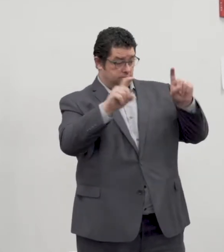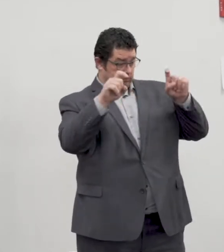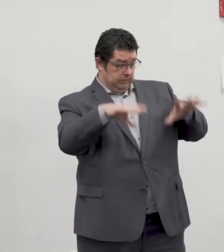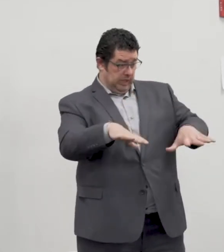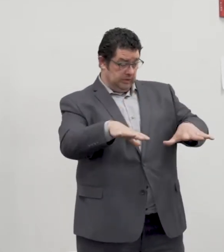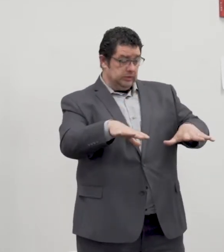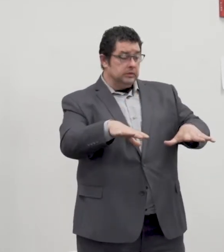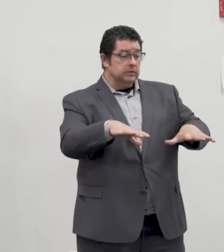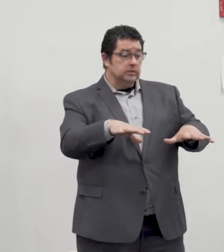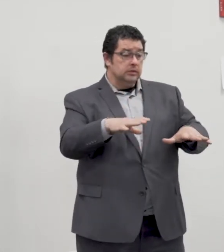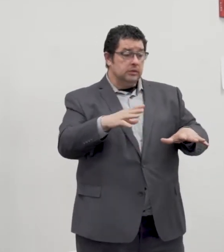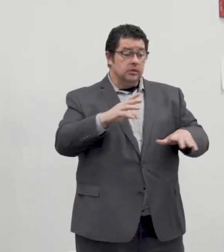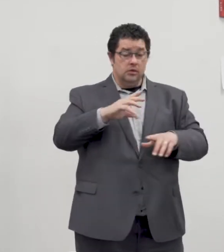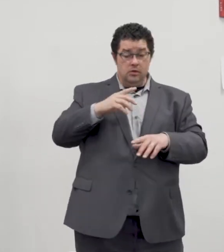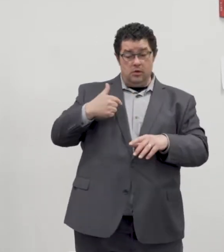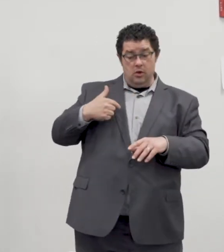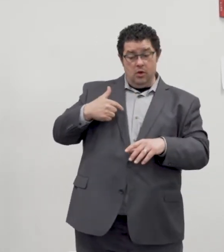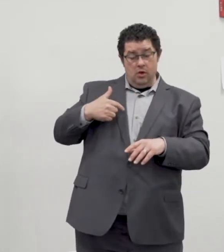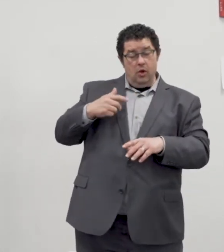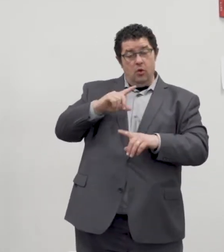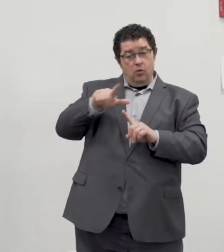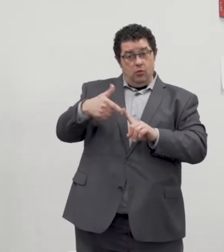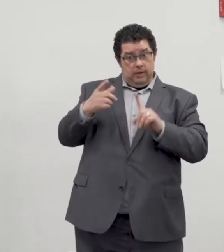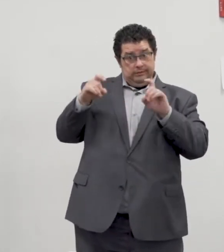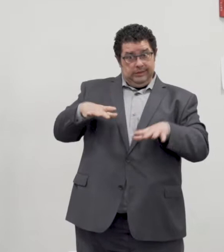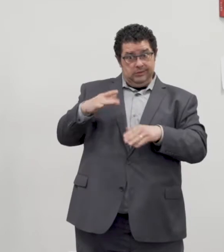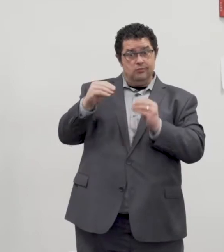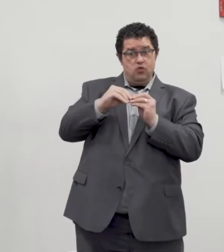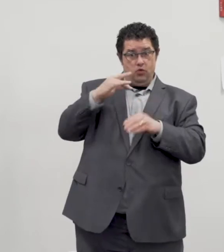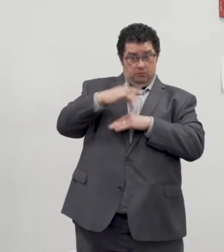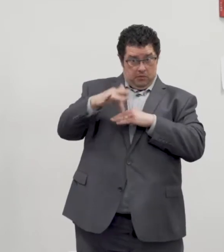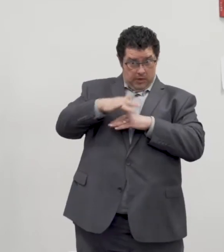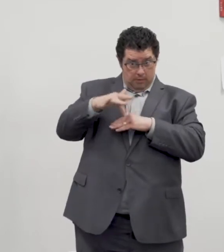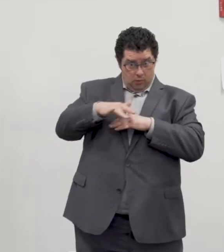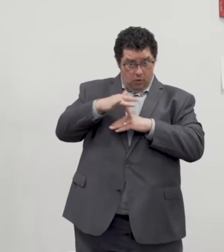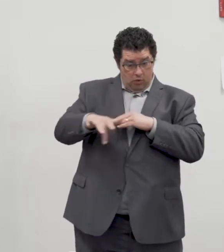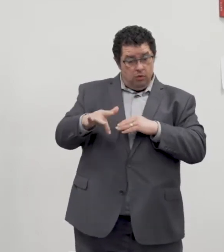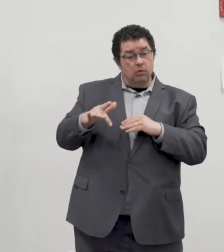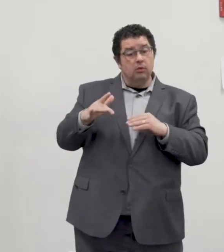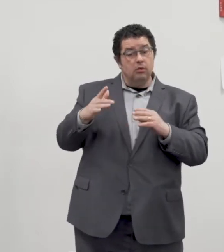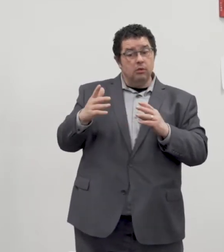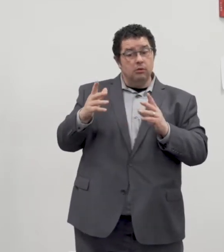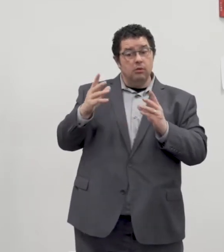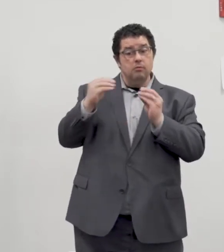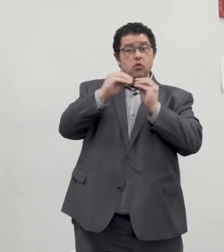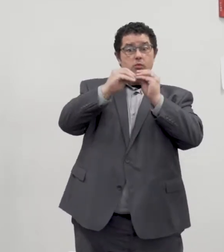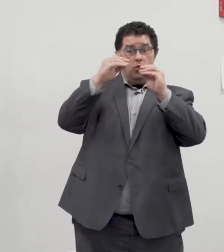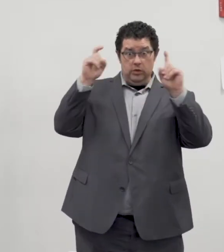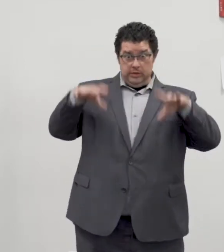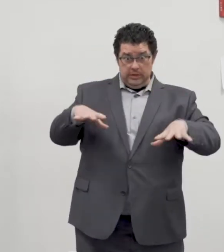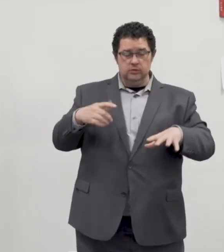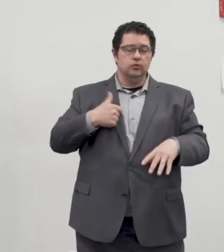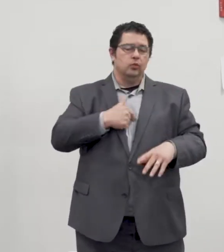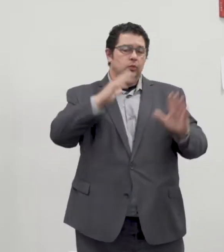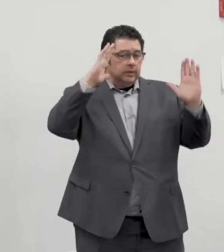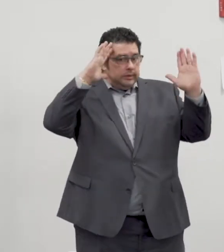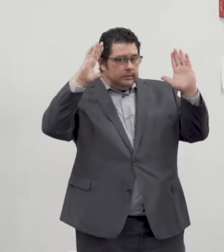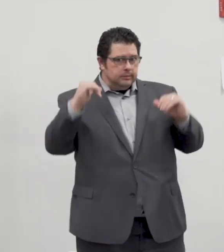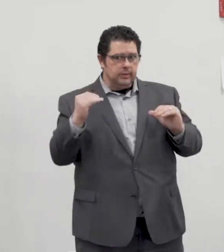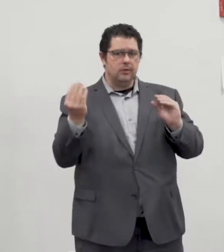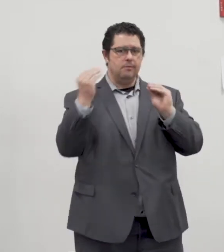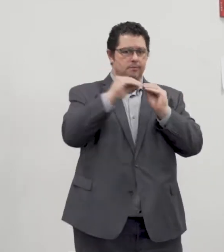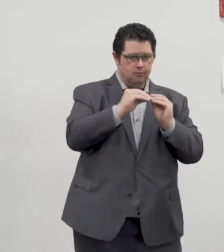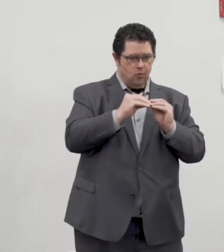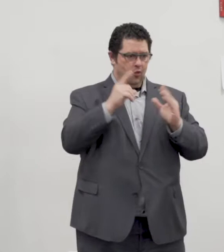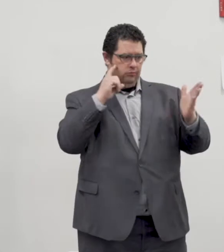becomes more available in our region, we expect those results to increase as we test more people.